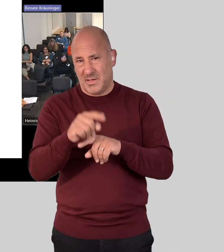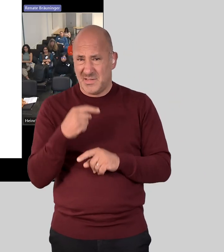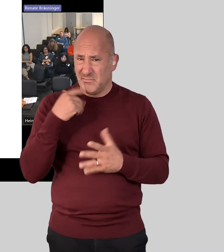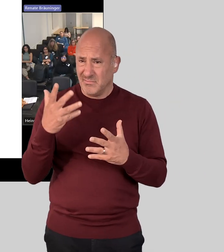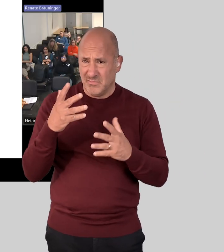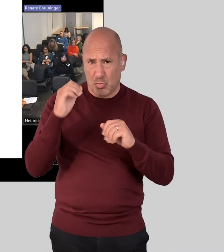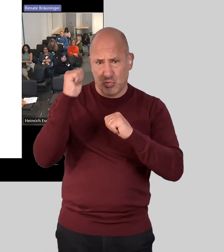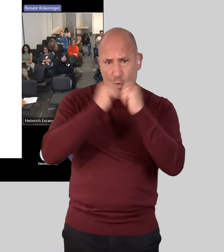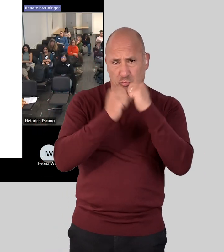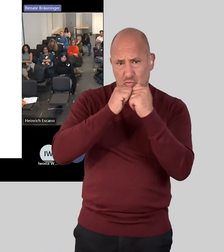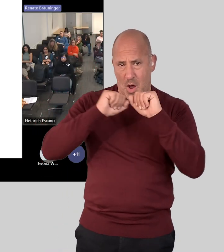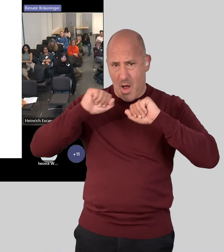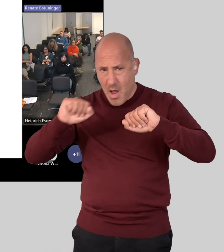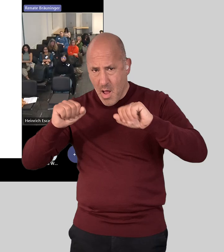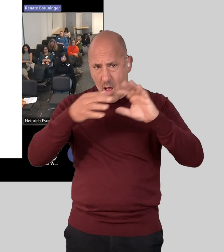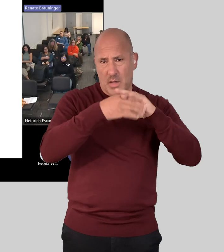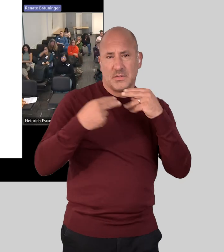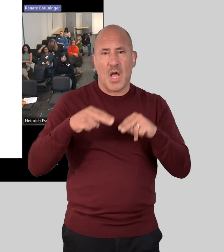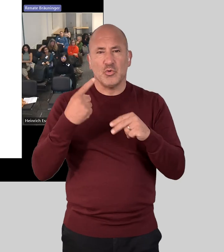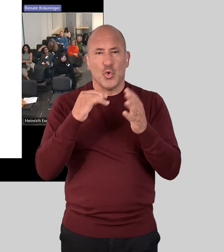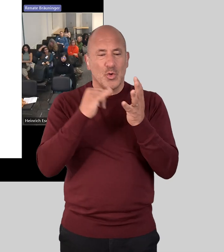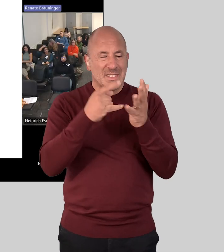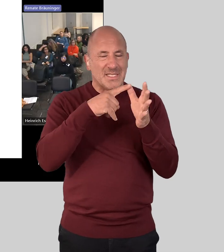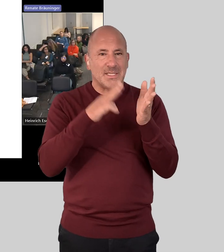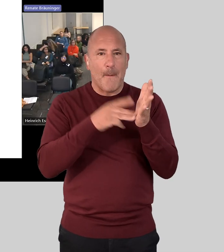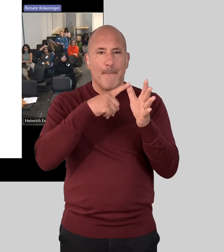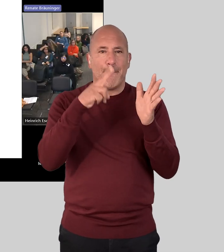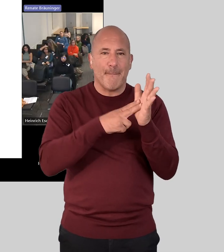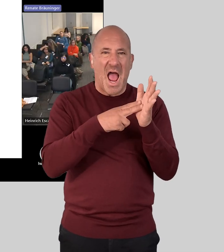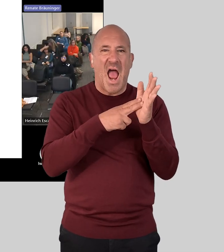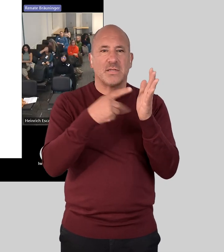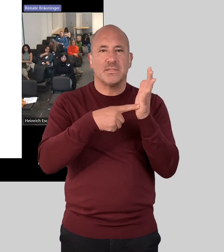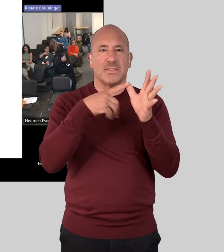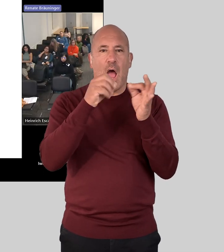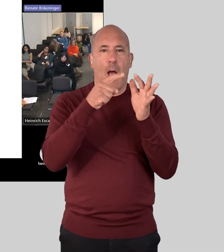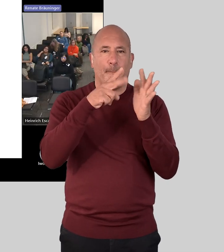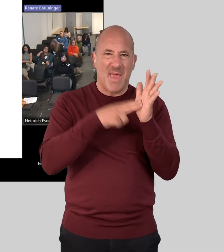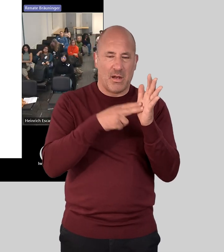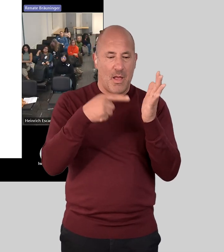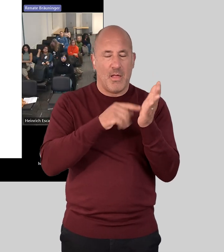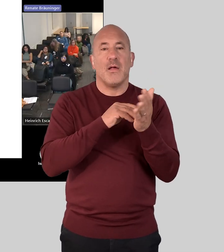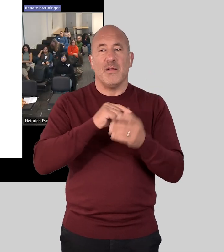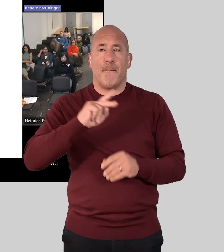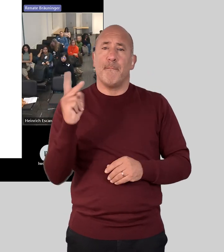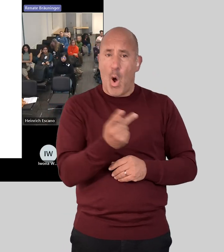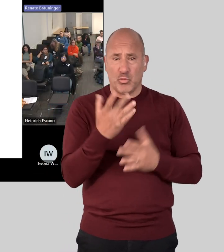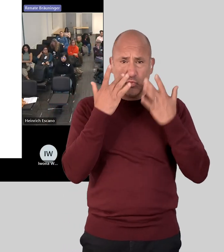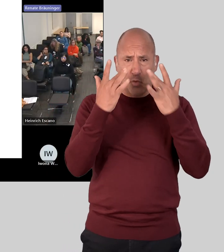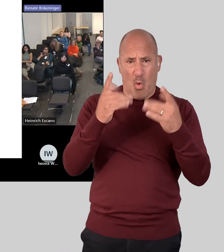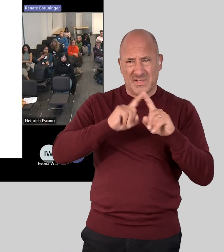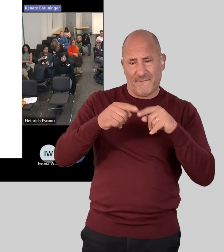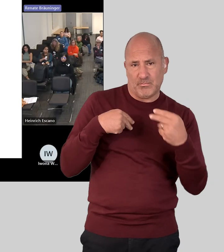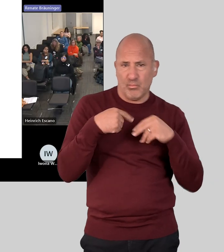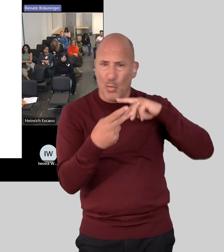the structure of the choreography, and together with her dancer Samantha van Bissen, they demonstrate the different